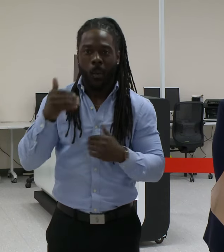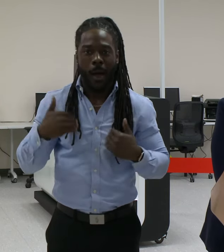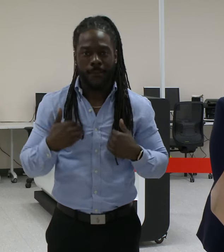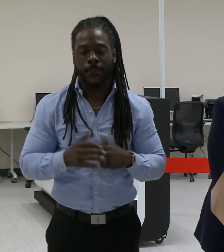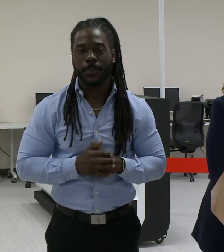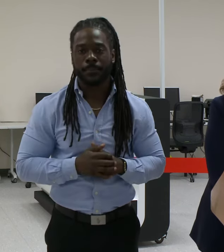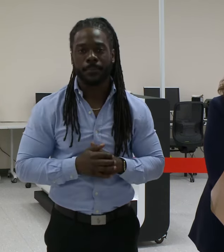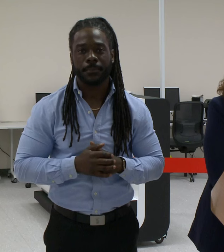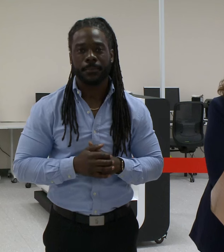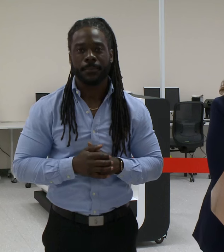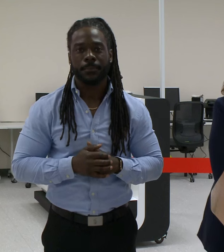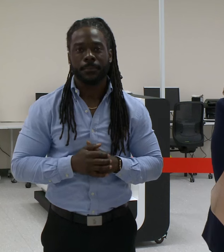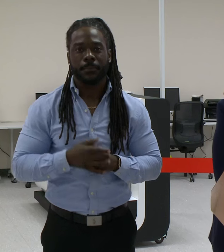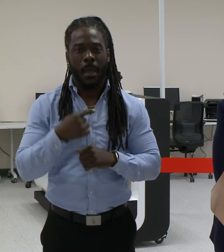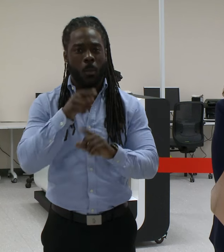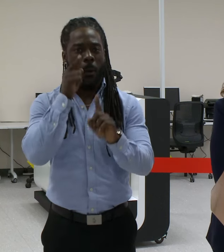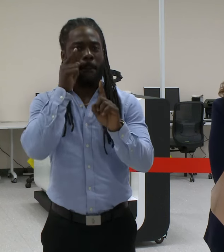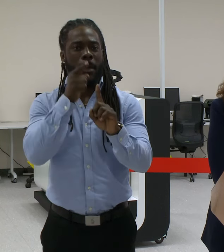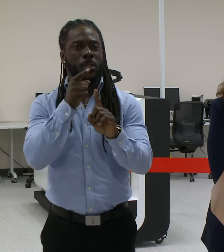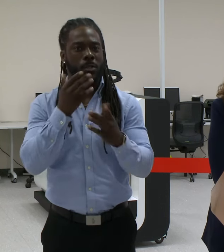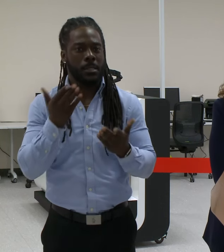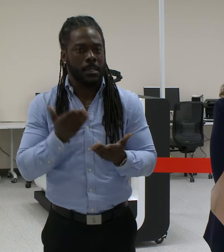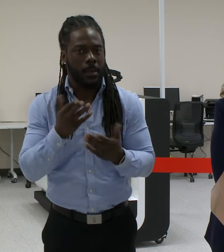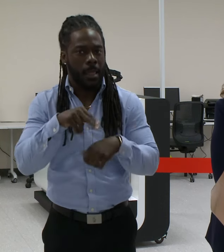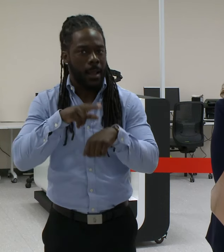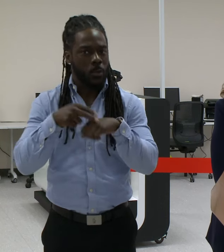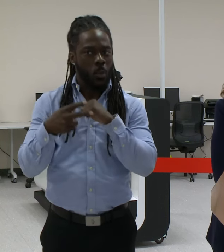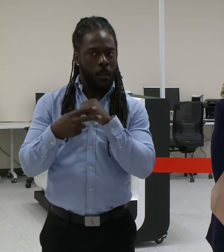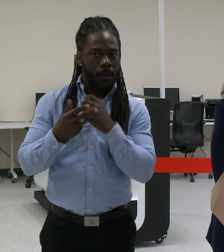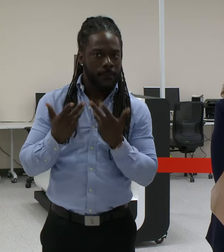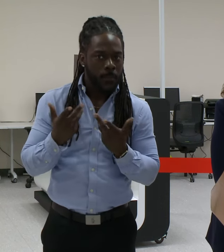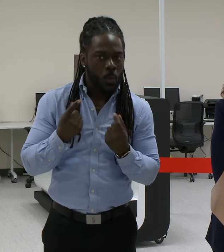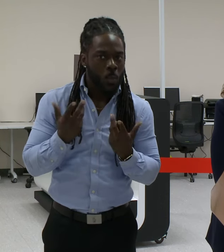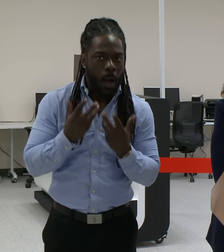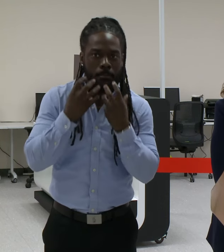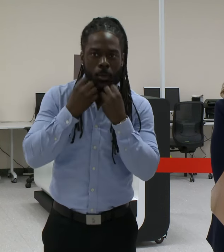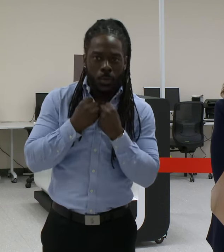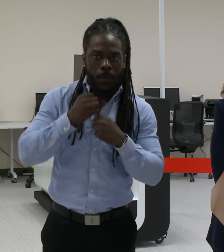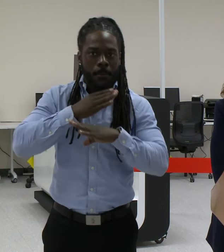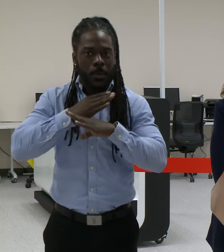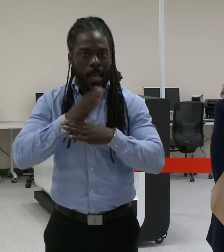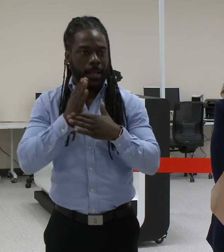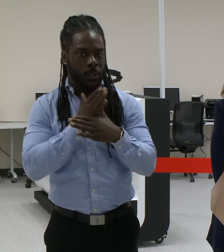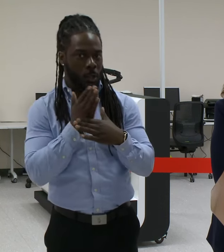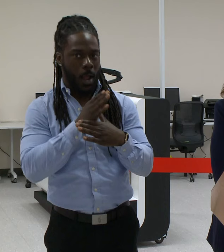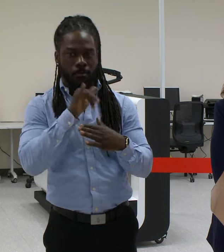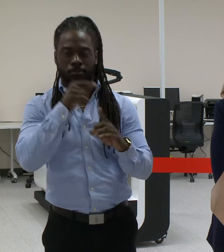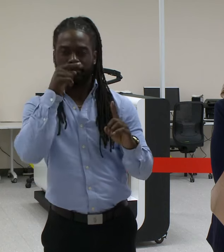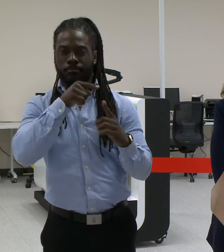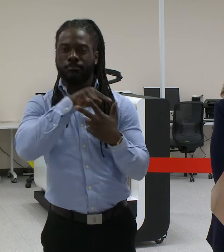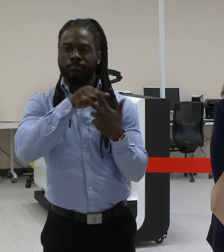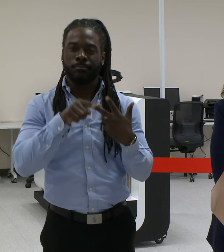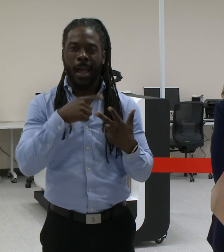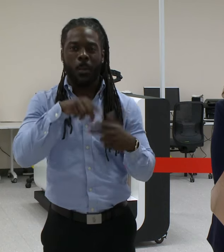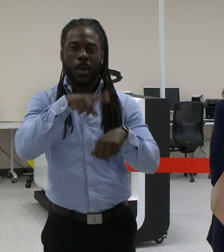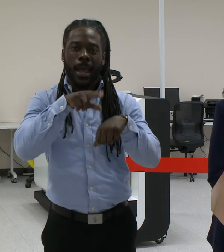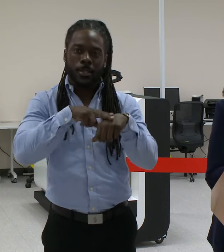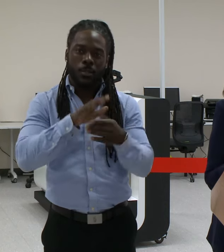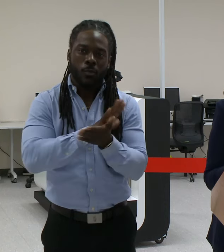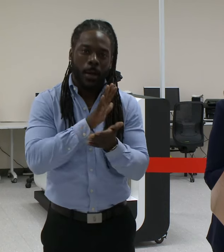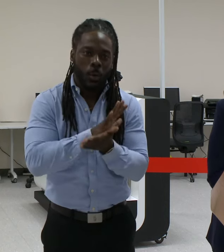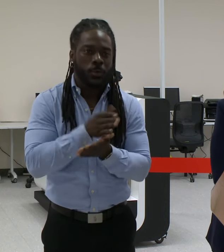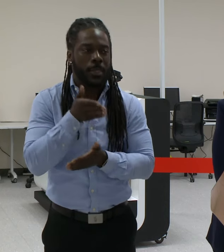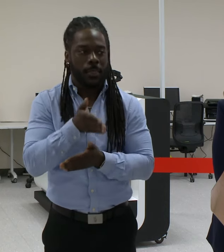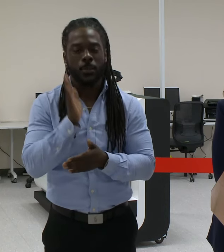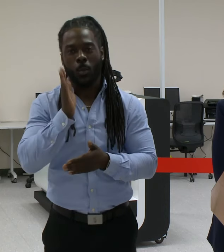have. Our mission at the National Archives, of course, is to preserve, protect, and share our nation's records. And this will